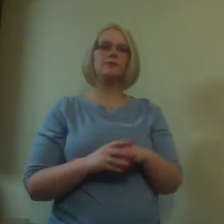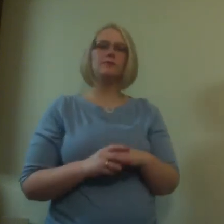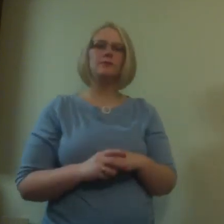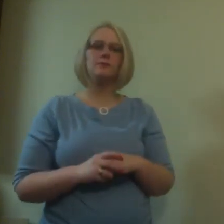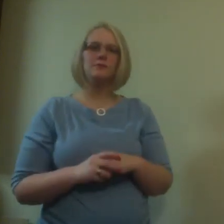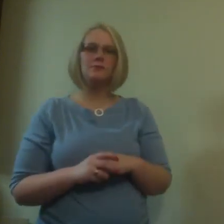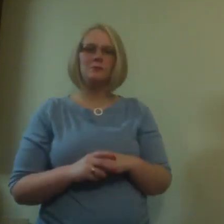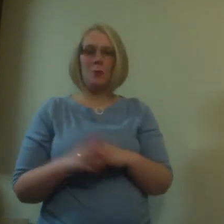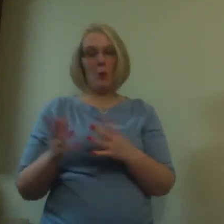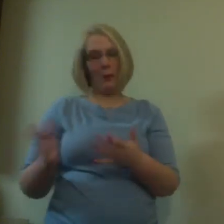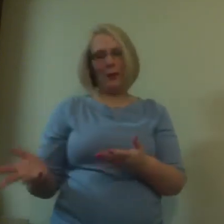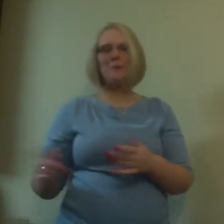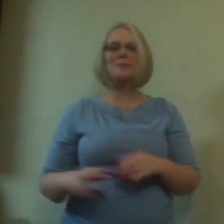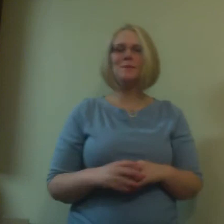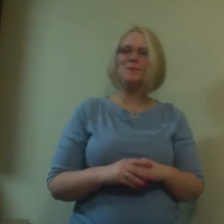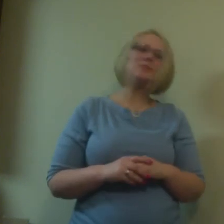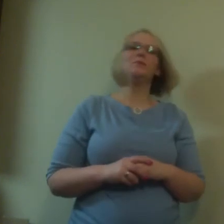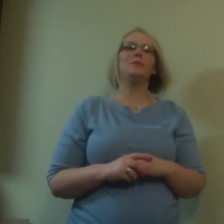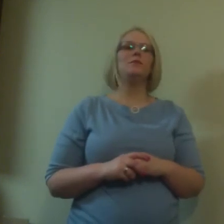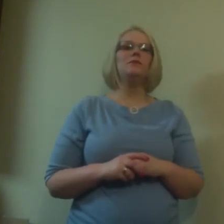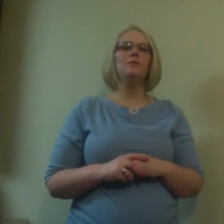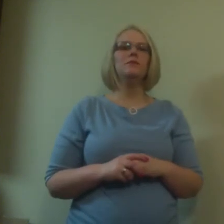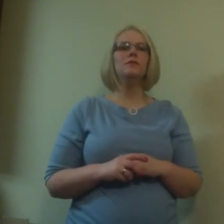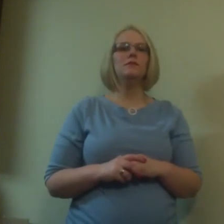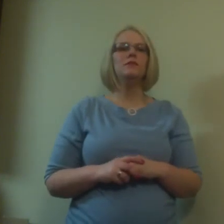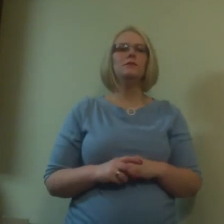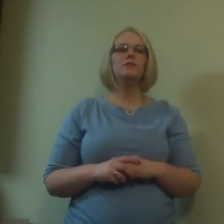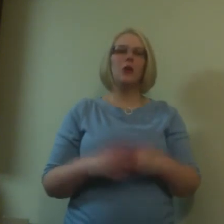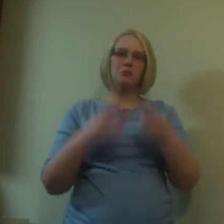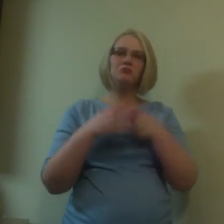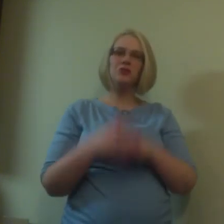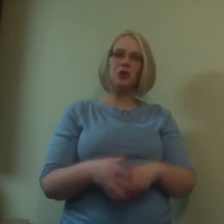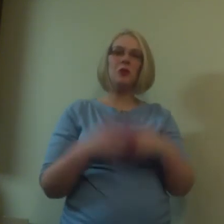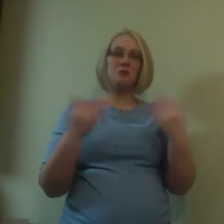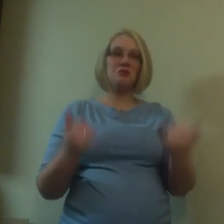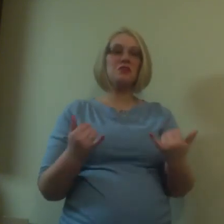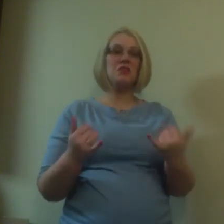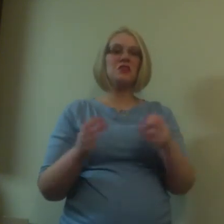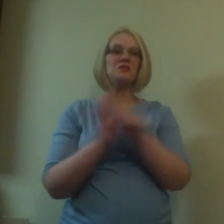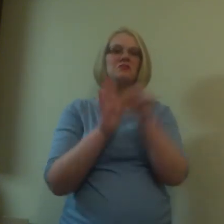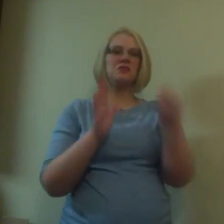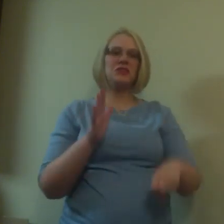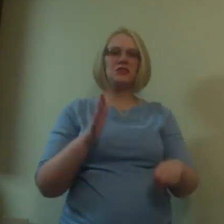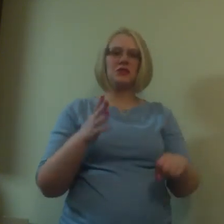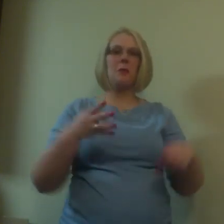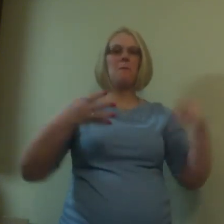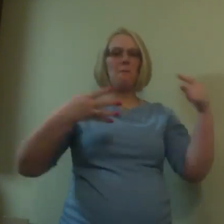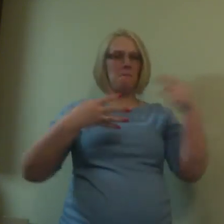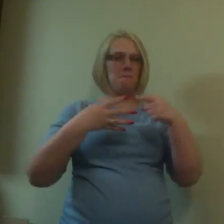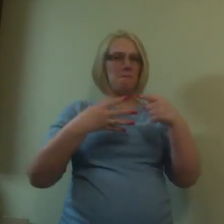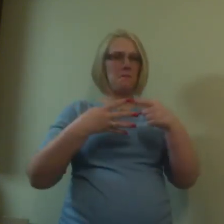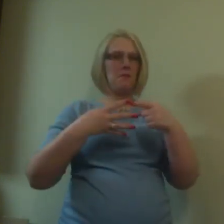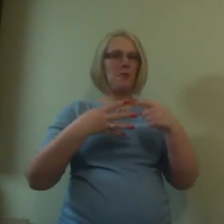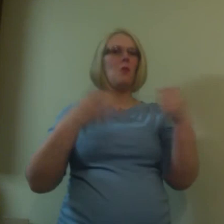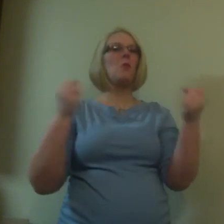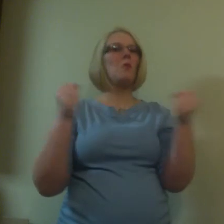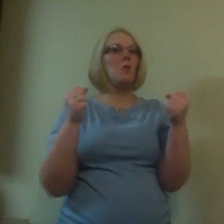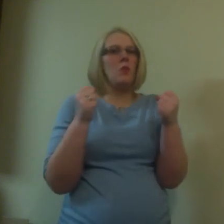minute. Well, we'll start with this season. It is winter. Who likes winter better than any